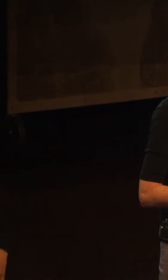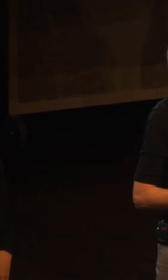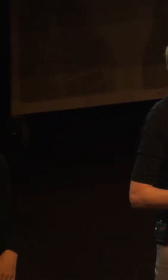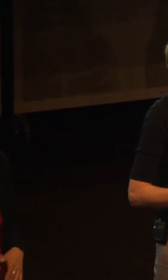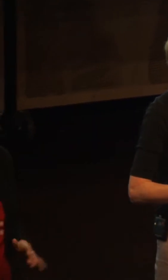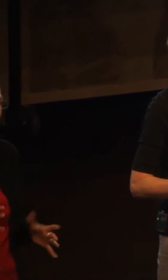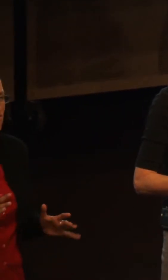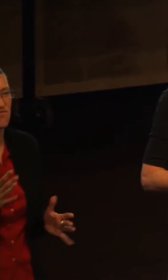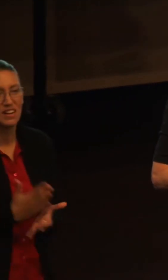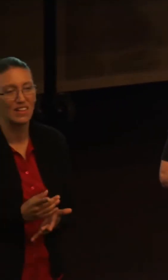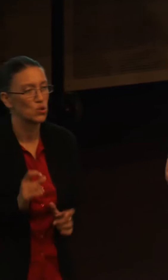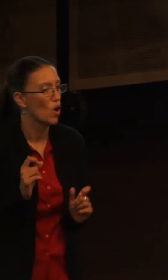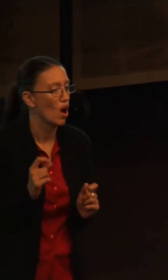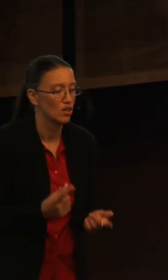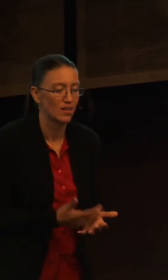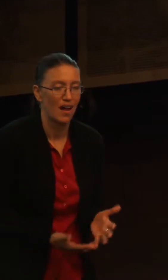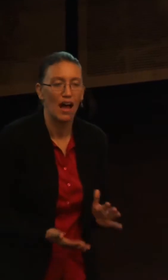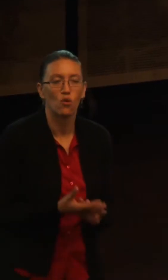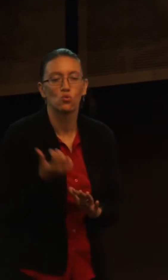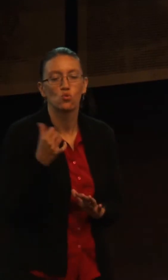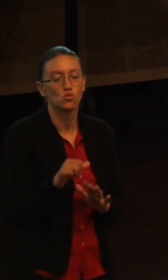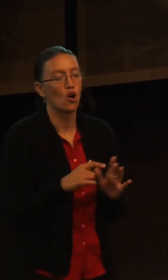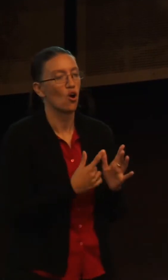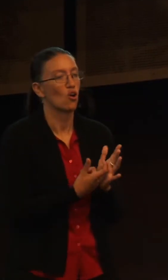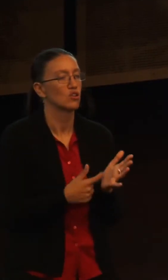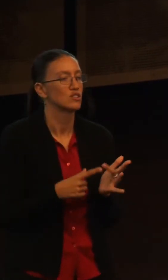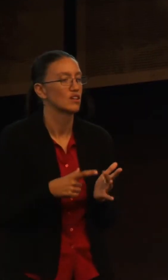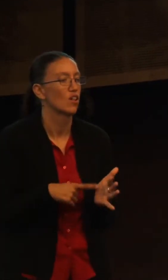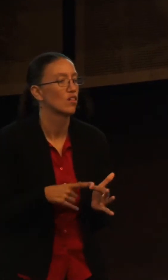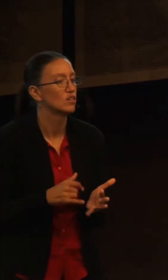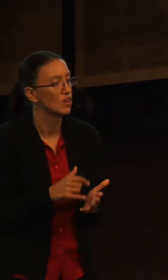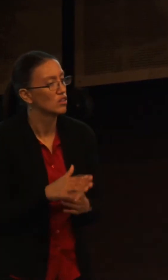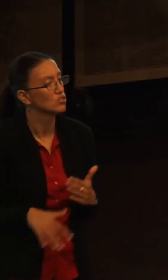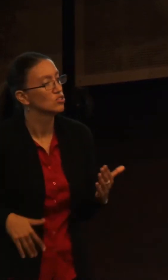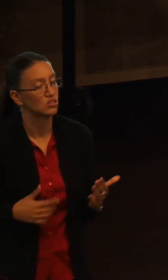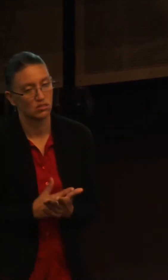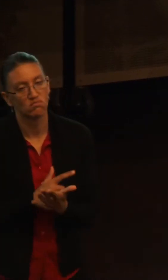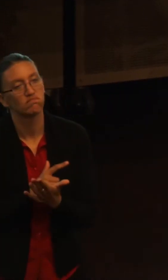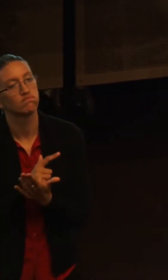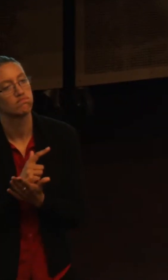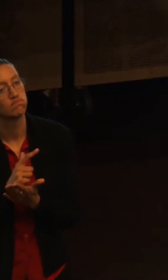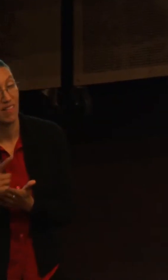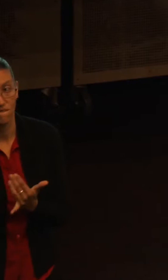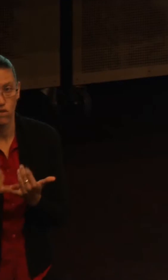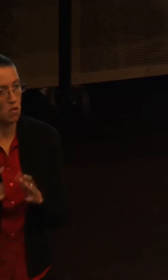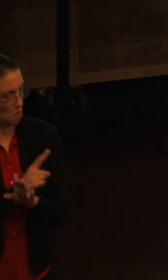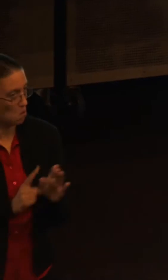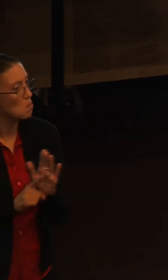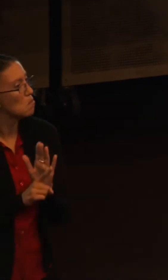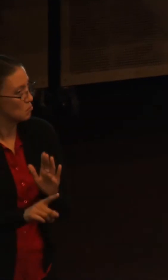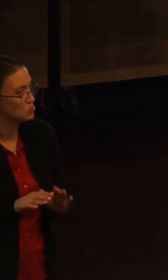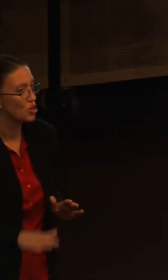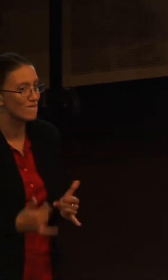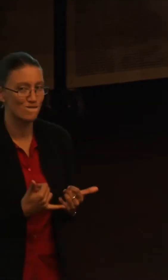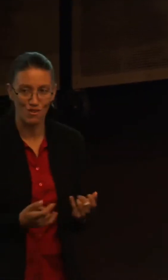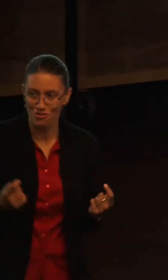they don't really understand about how to use these articles until, fairly late here. This is a precocious child, so she's actually